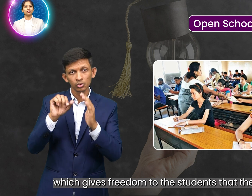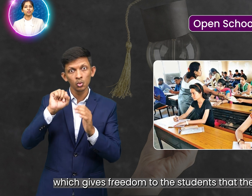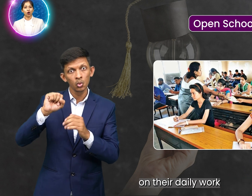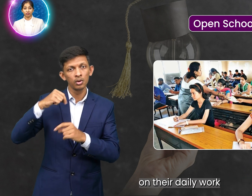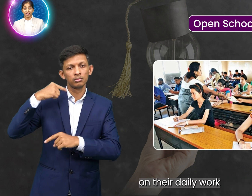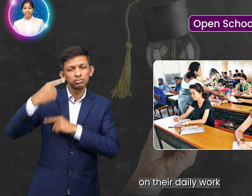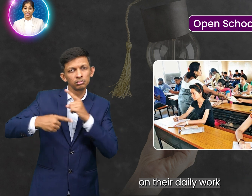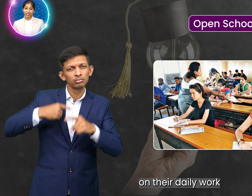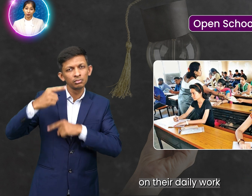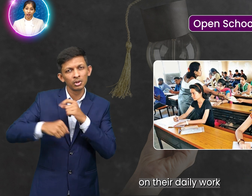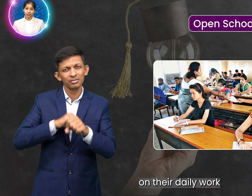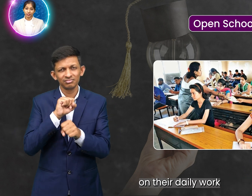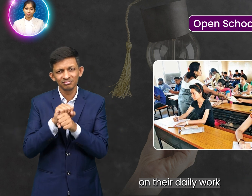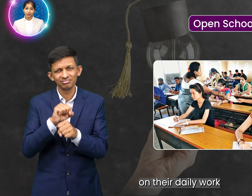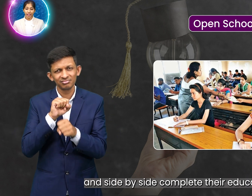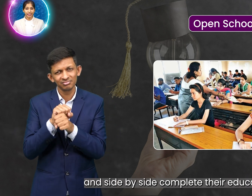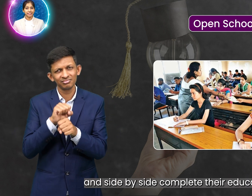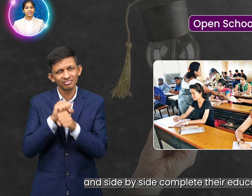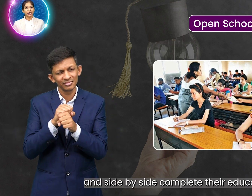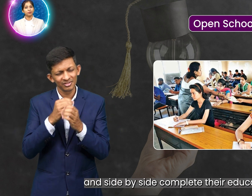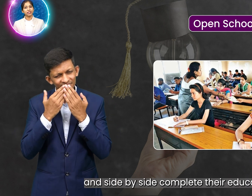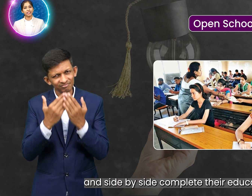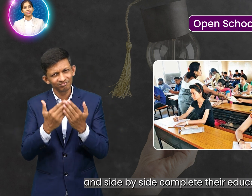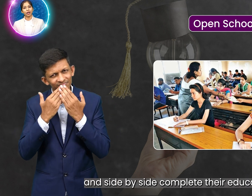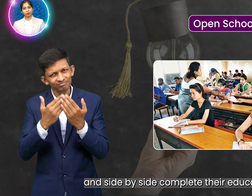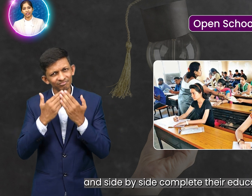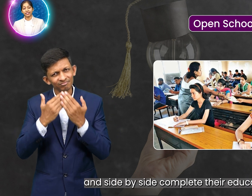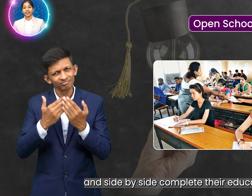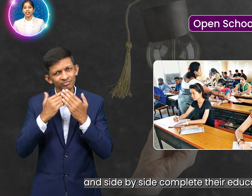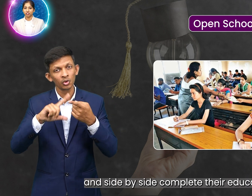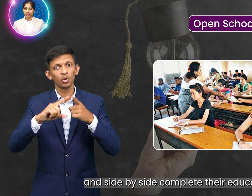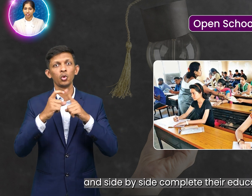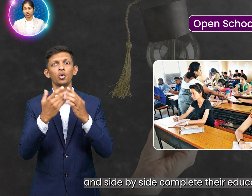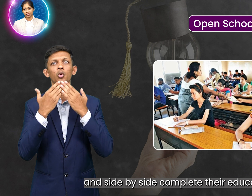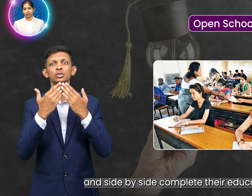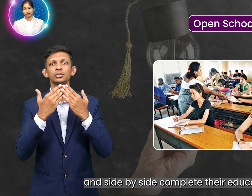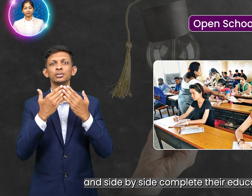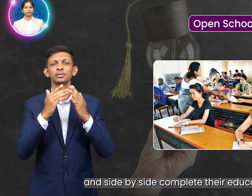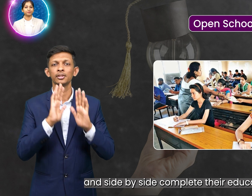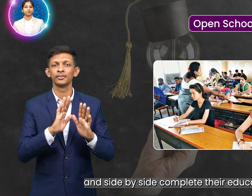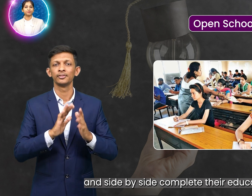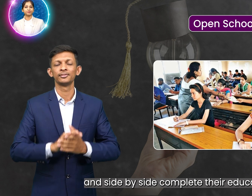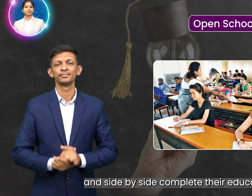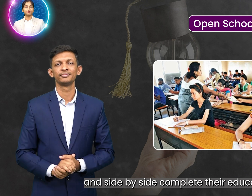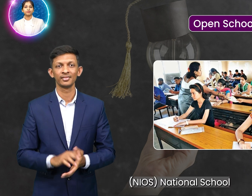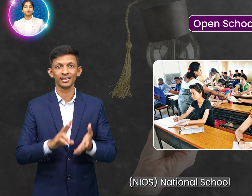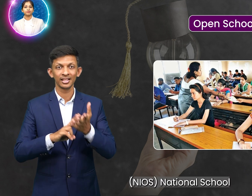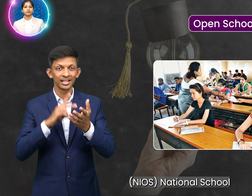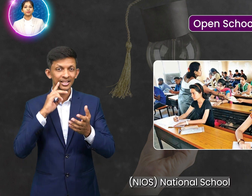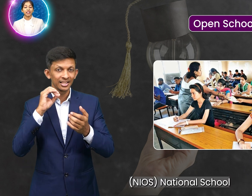can focus on their daily work and side by side complete their education.